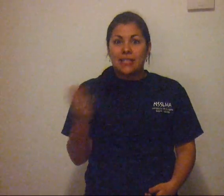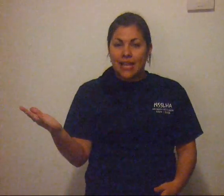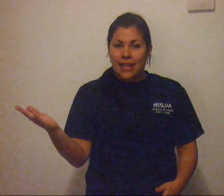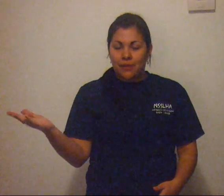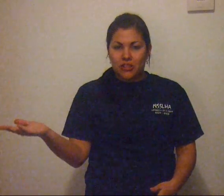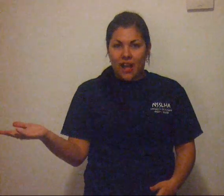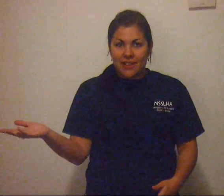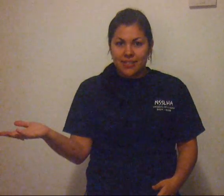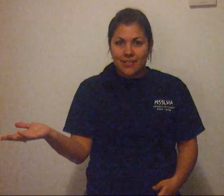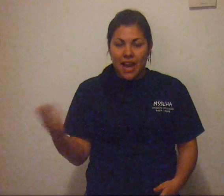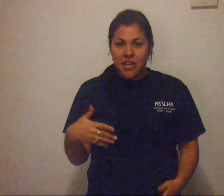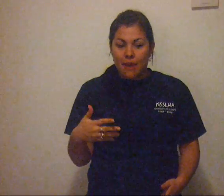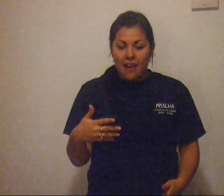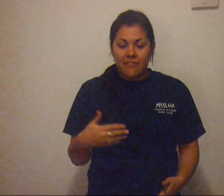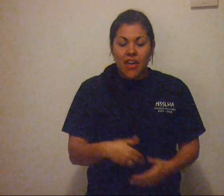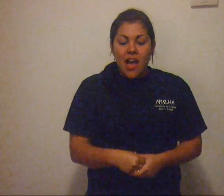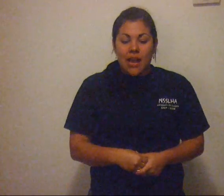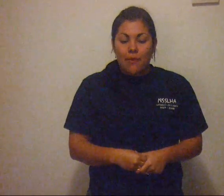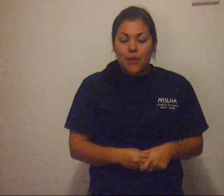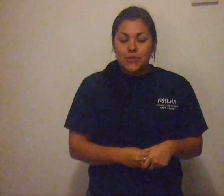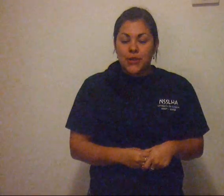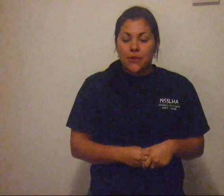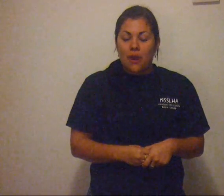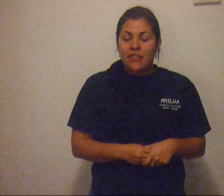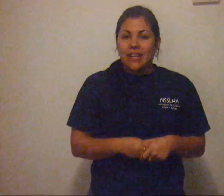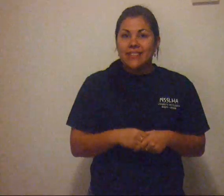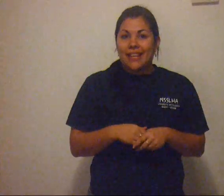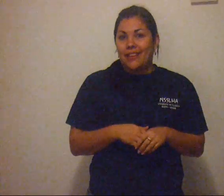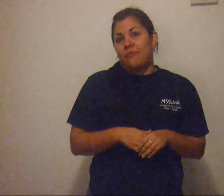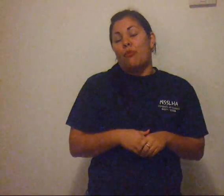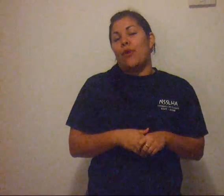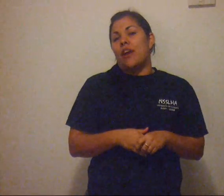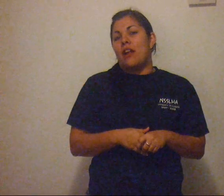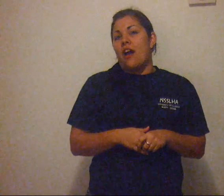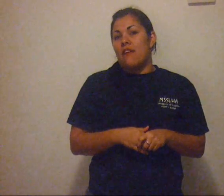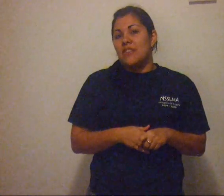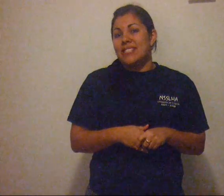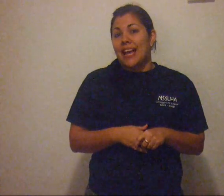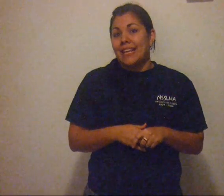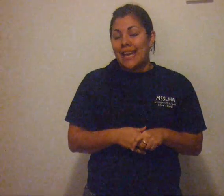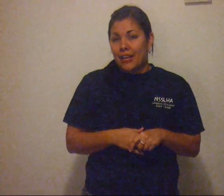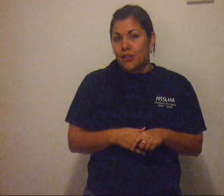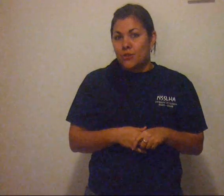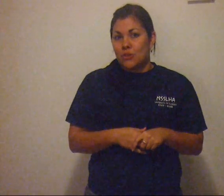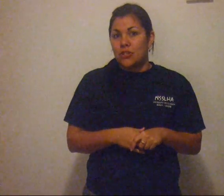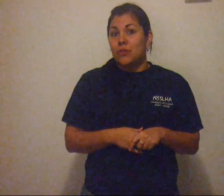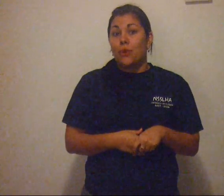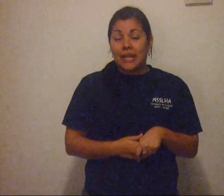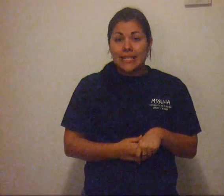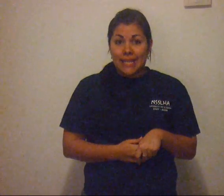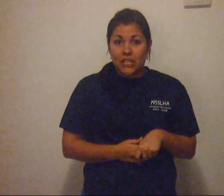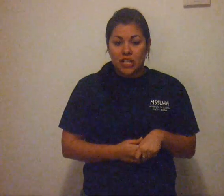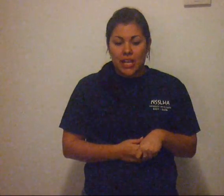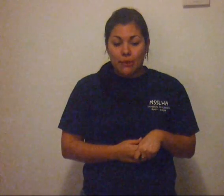Sign Language classes at UF, and I'm also on the executive board of the Signing Gators, which is an organization at